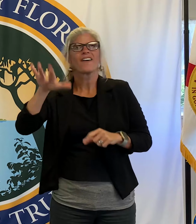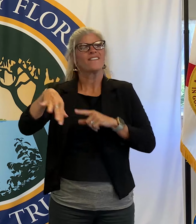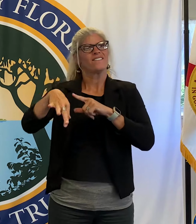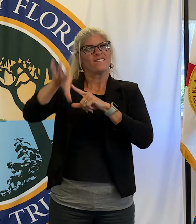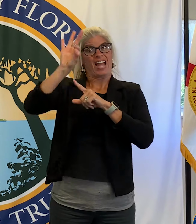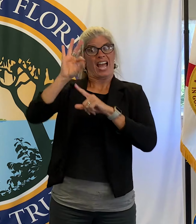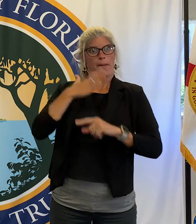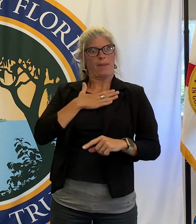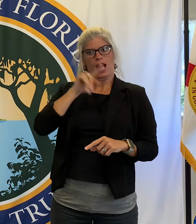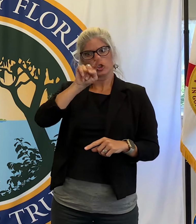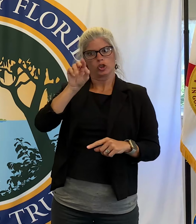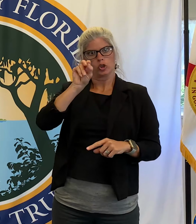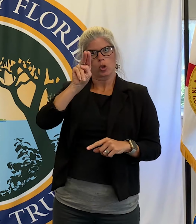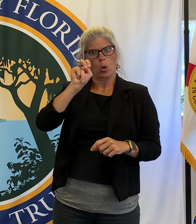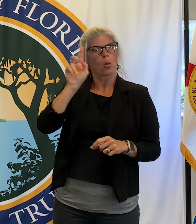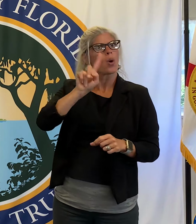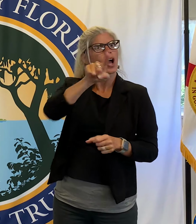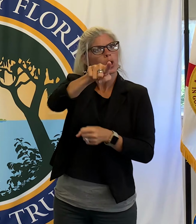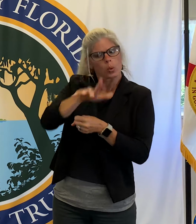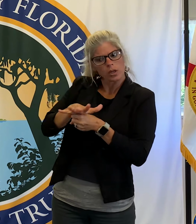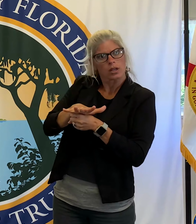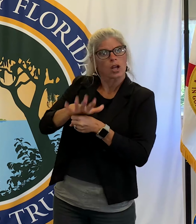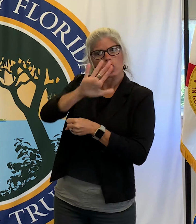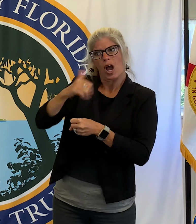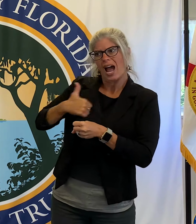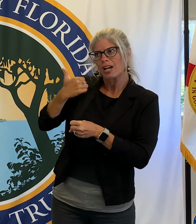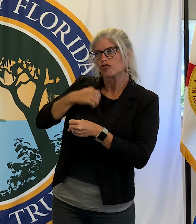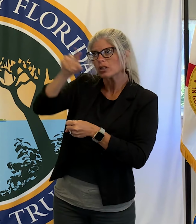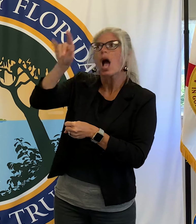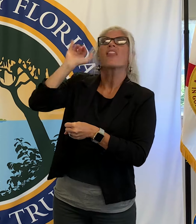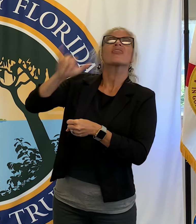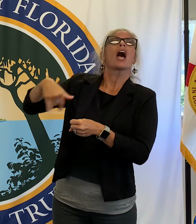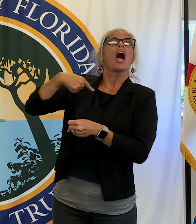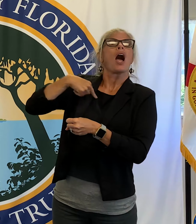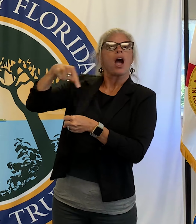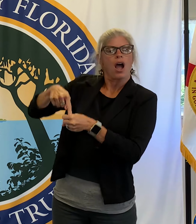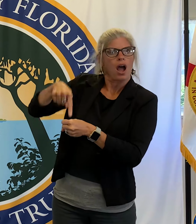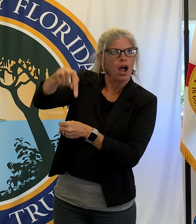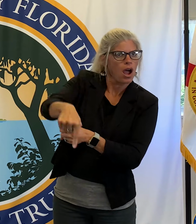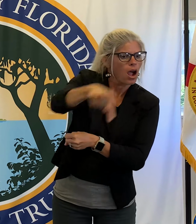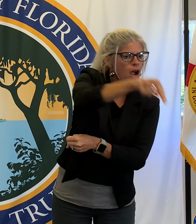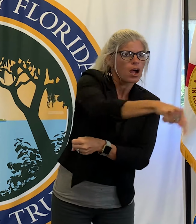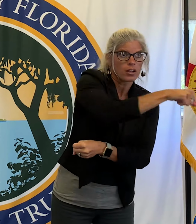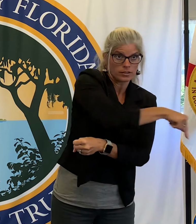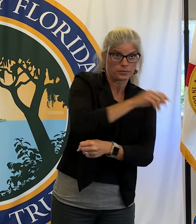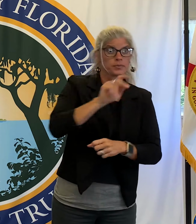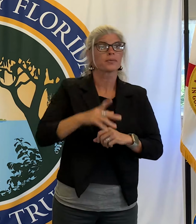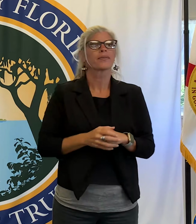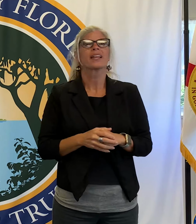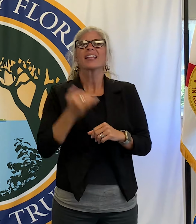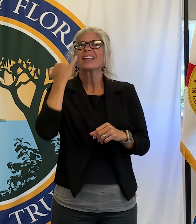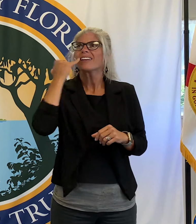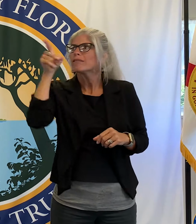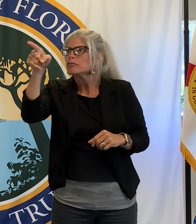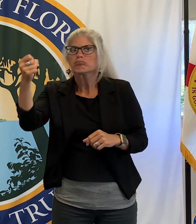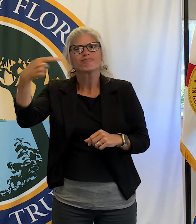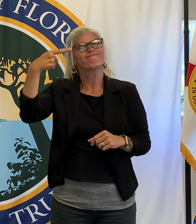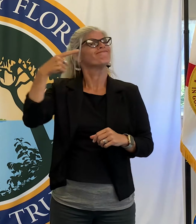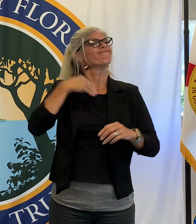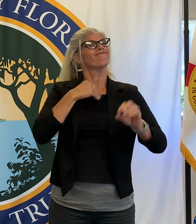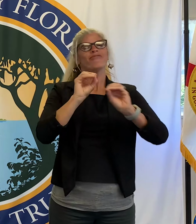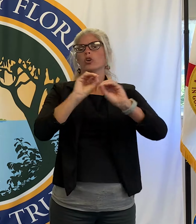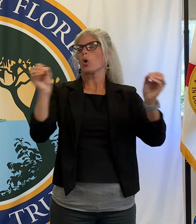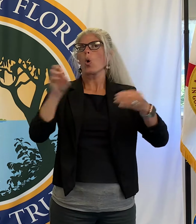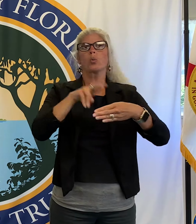and it will give you the results of what zone you're in. If it come back and states no results found, then you're not in a zone. You